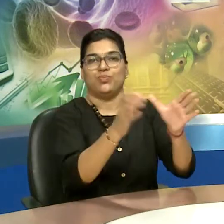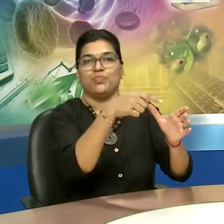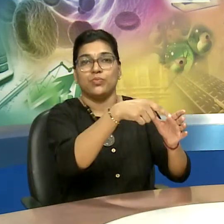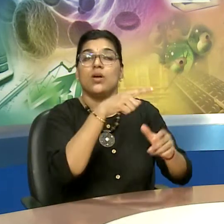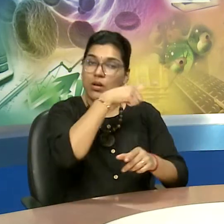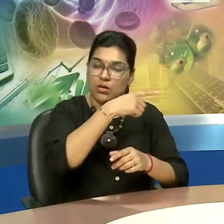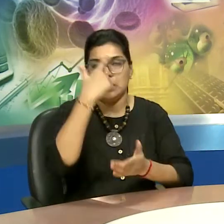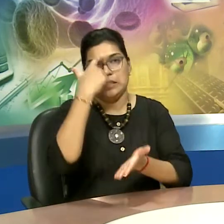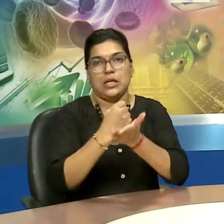of the India.